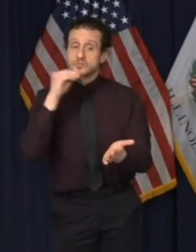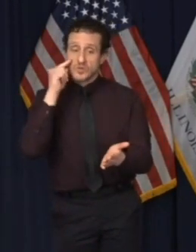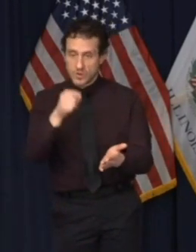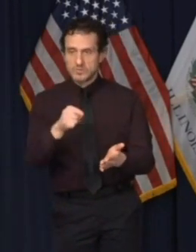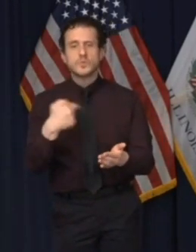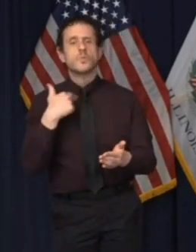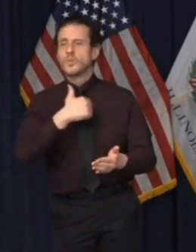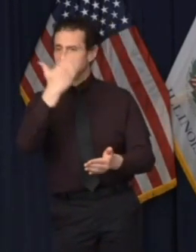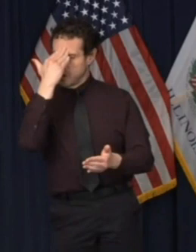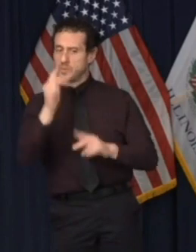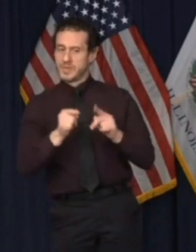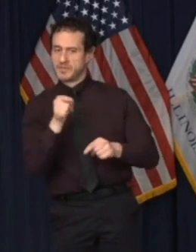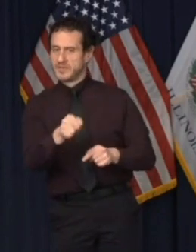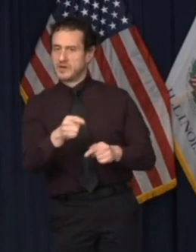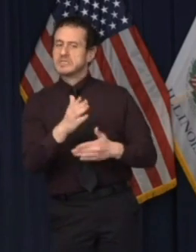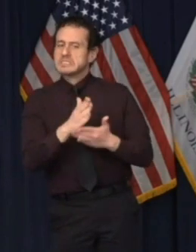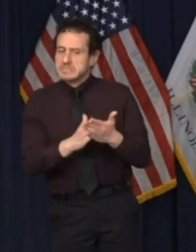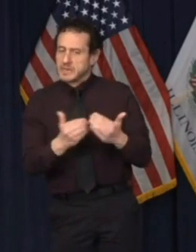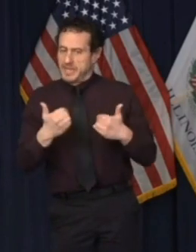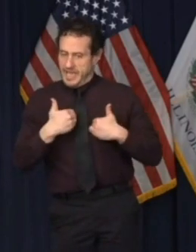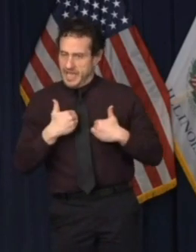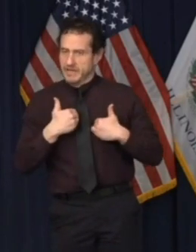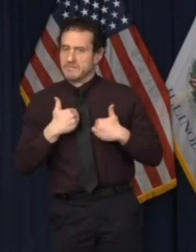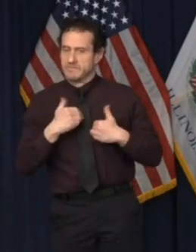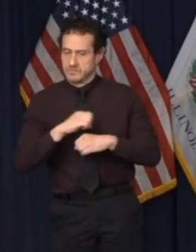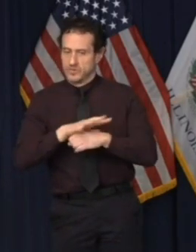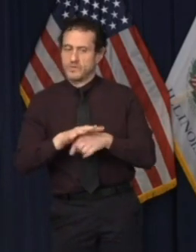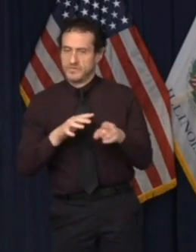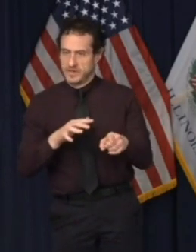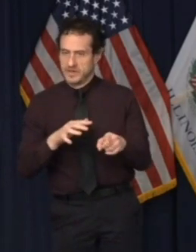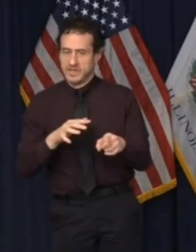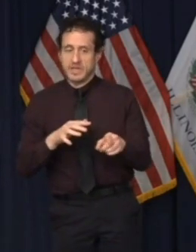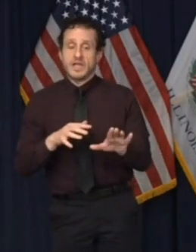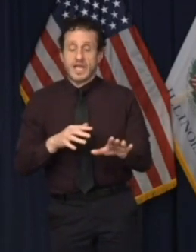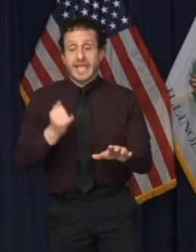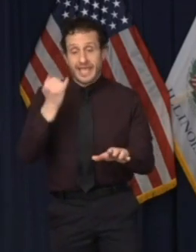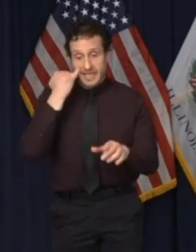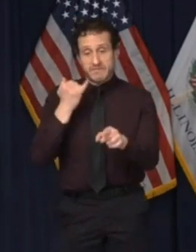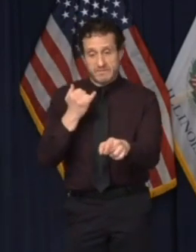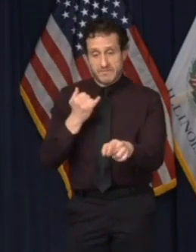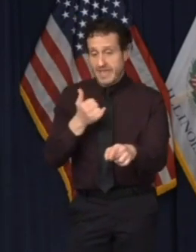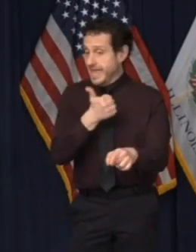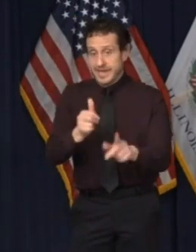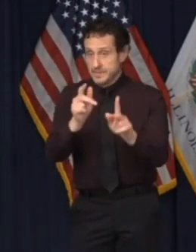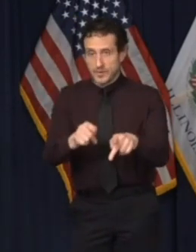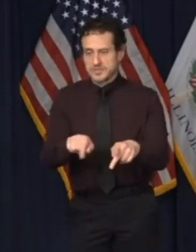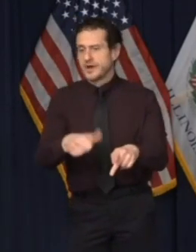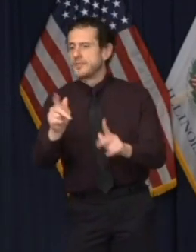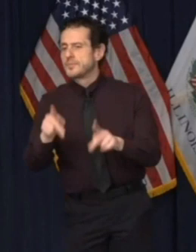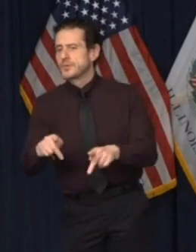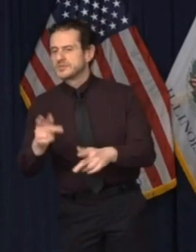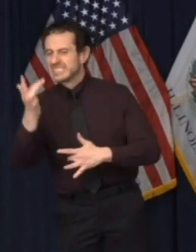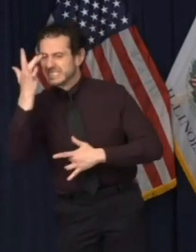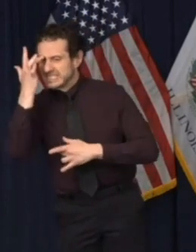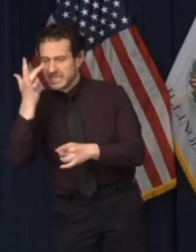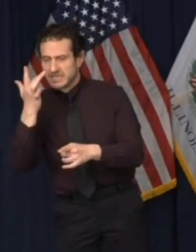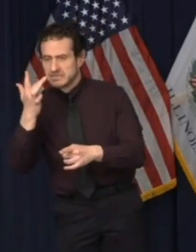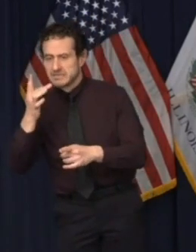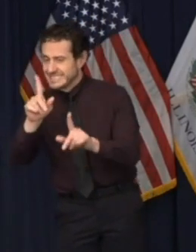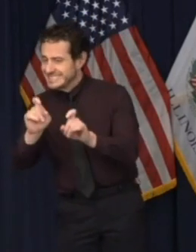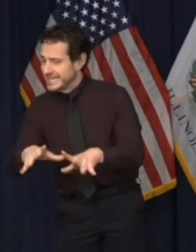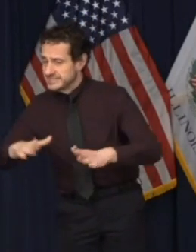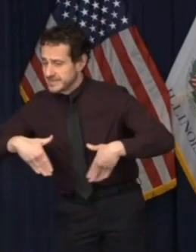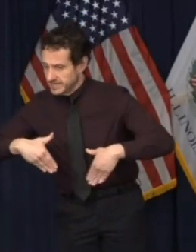assumption that a resident displaying symptoms of COVID-19 has COVID-19 and should be isolated accordingly